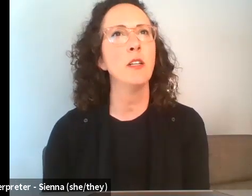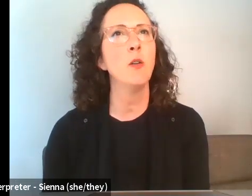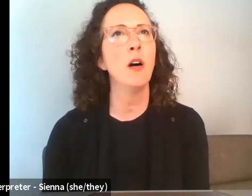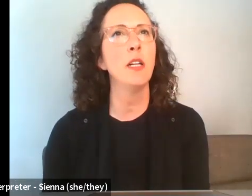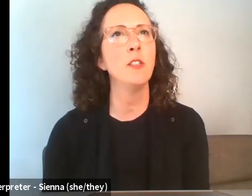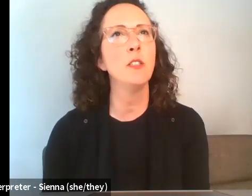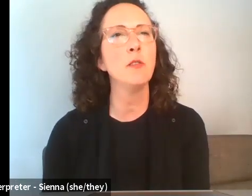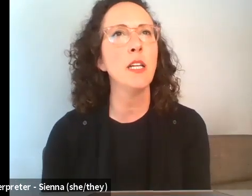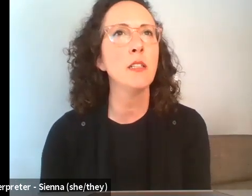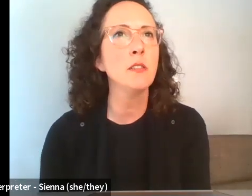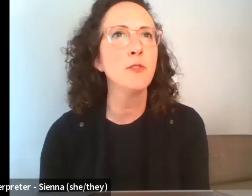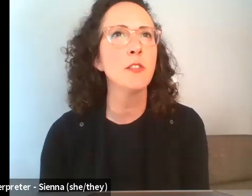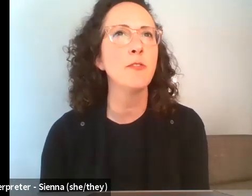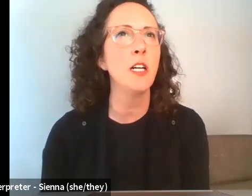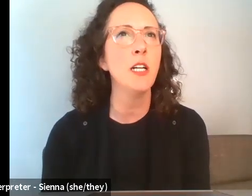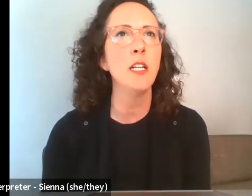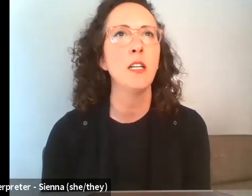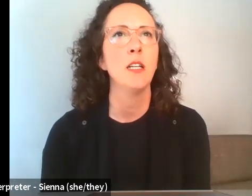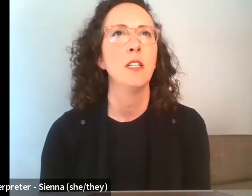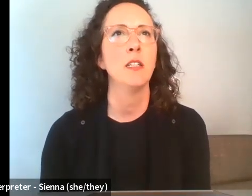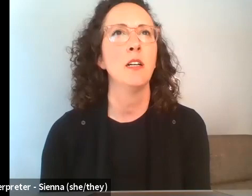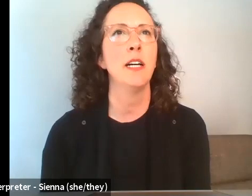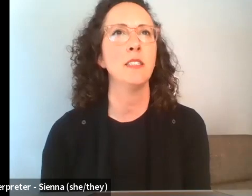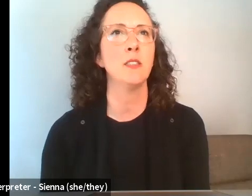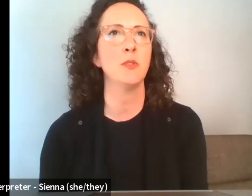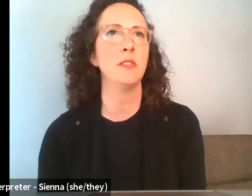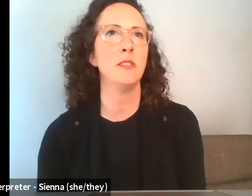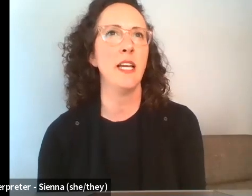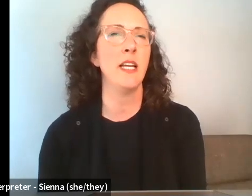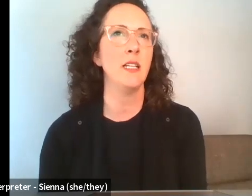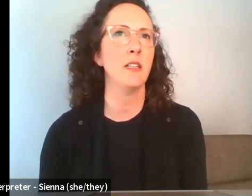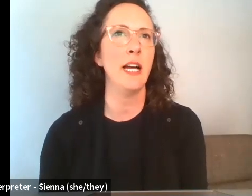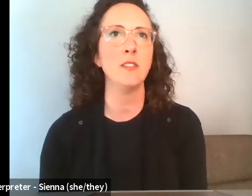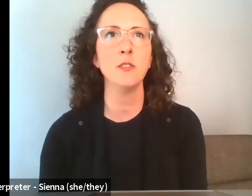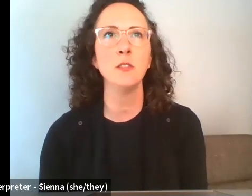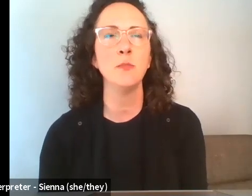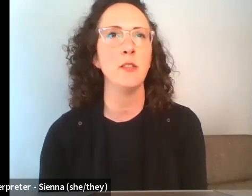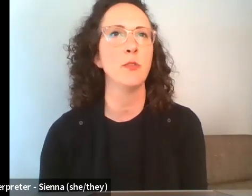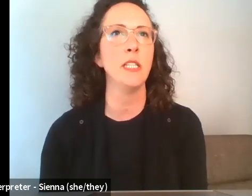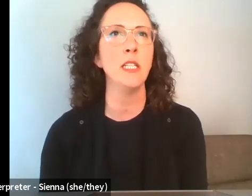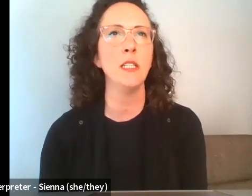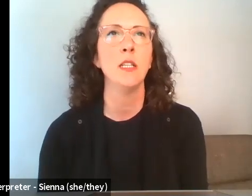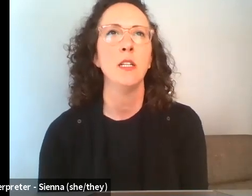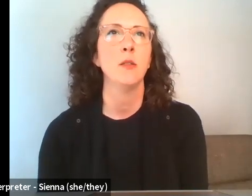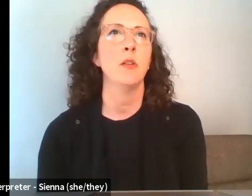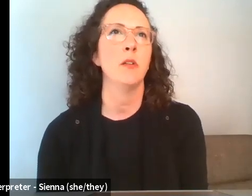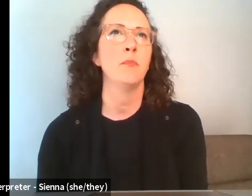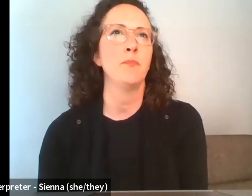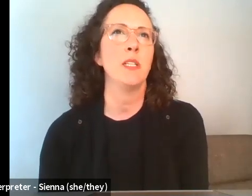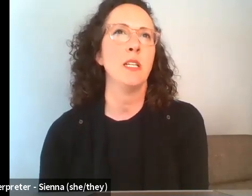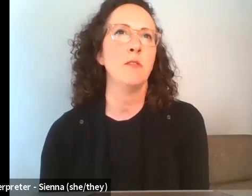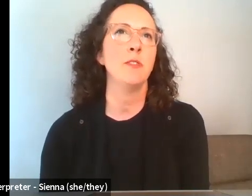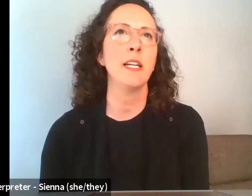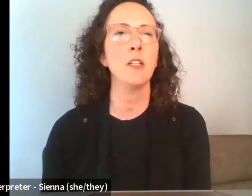I couldn't go out and do things for fun. I just would stay in the classroom and read.